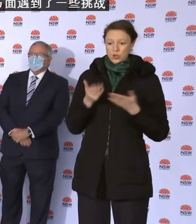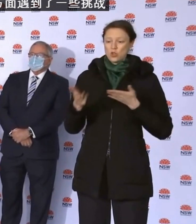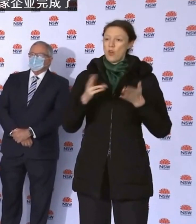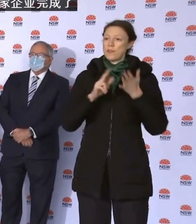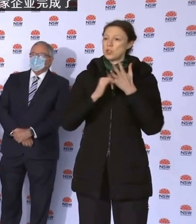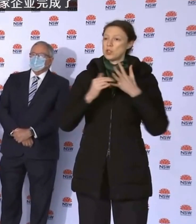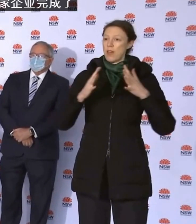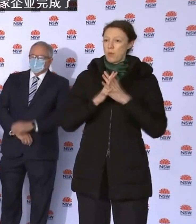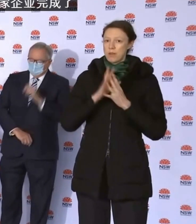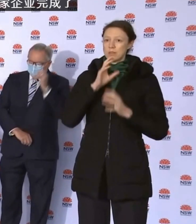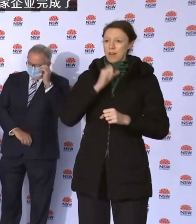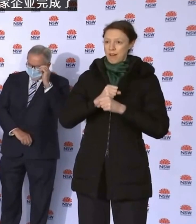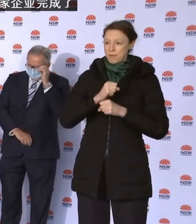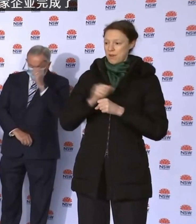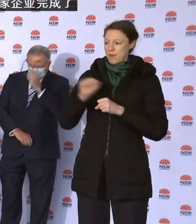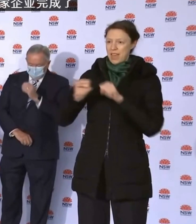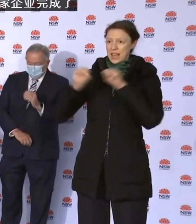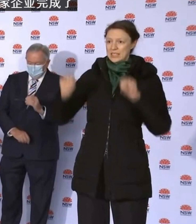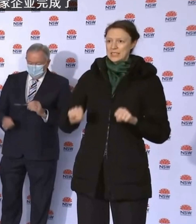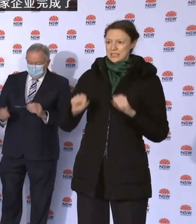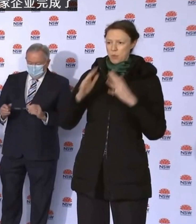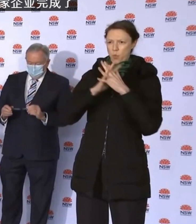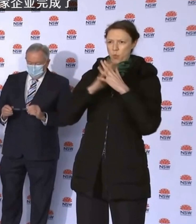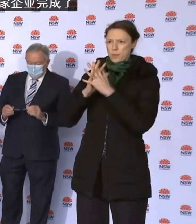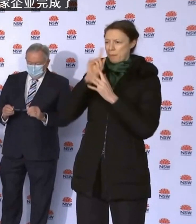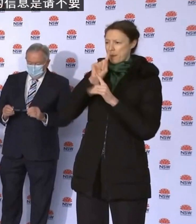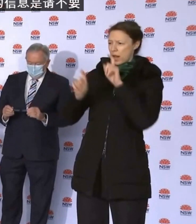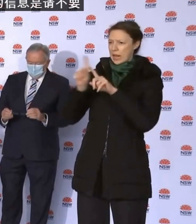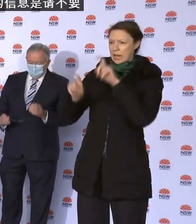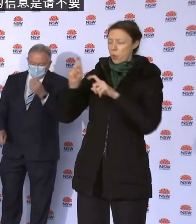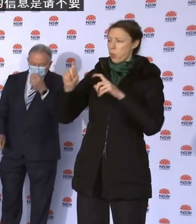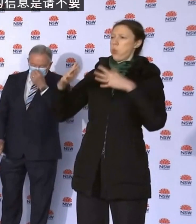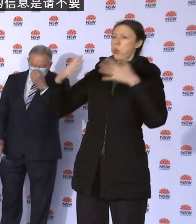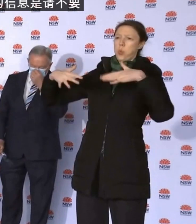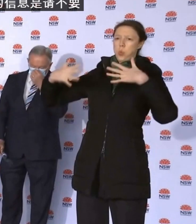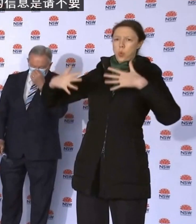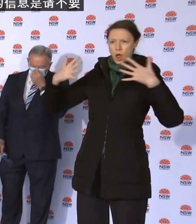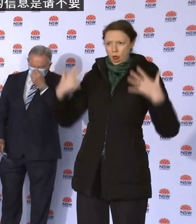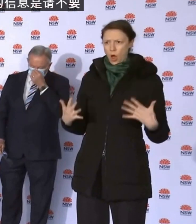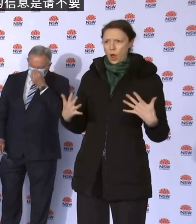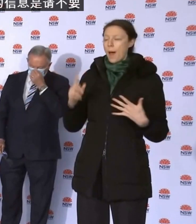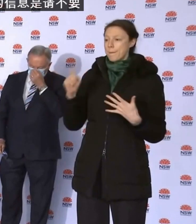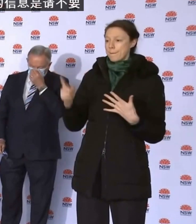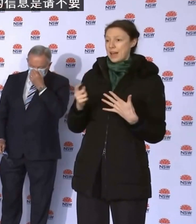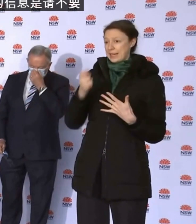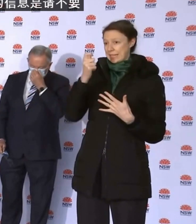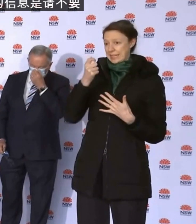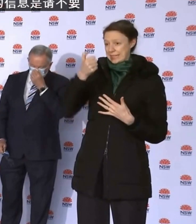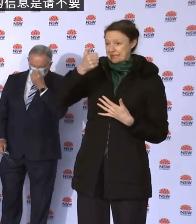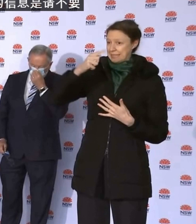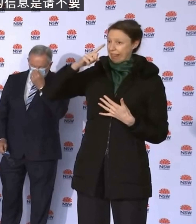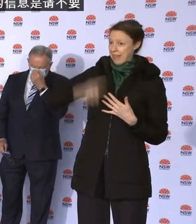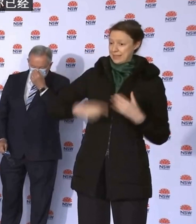some challenges in the morning, by the end of the day, nearly 6,000 businesses had their applications processed for support. And my message here